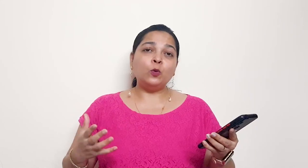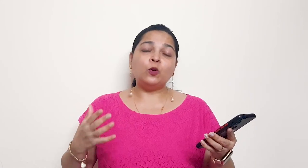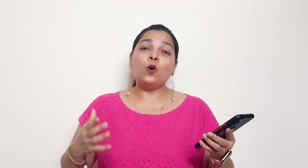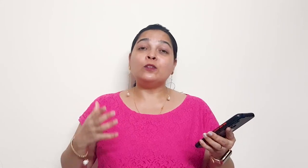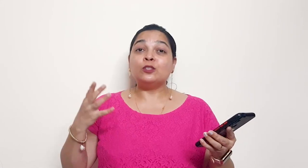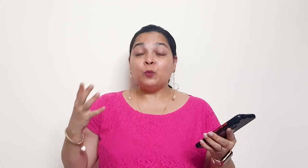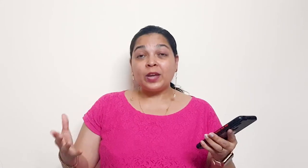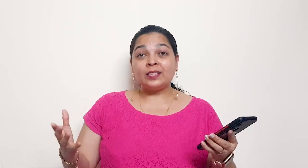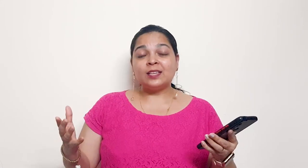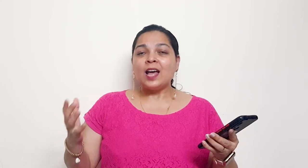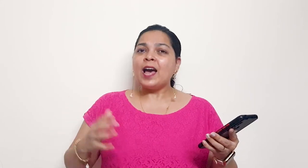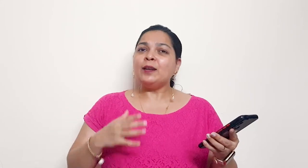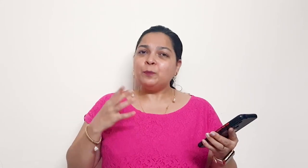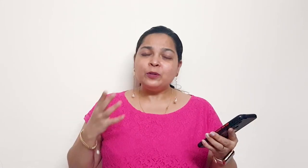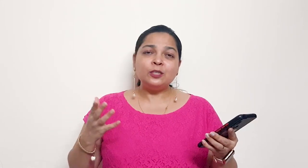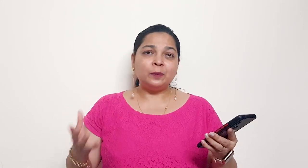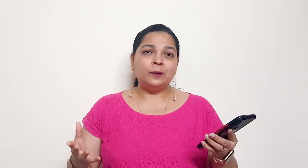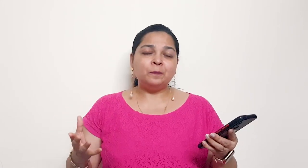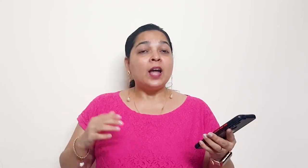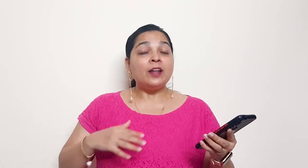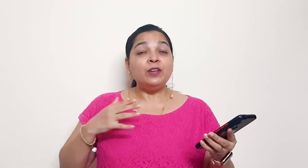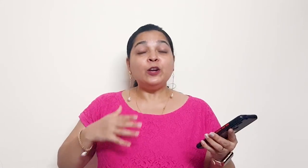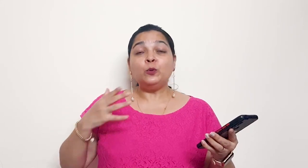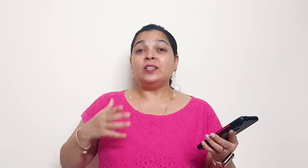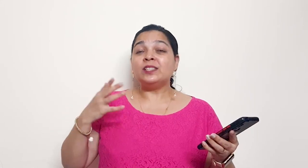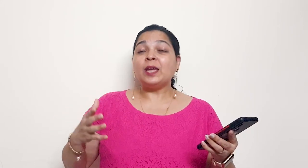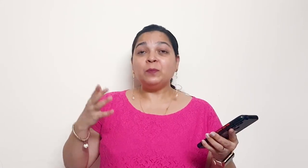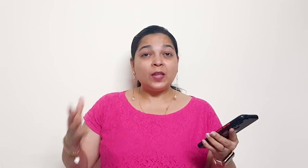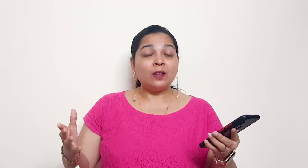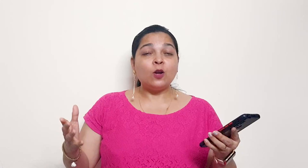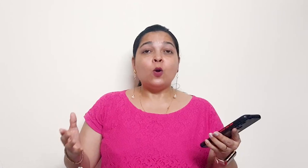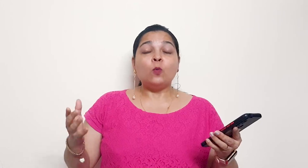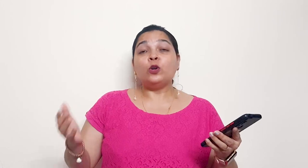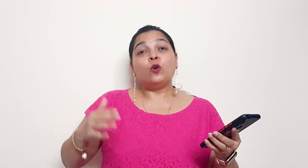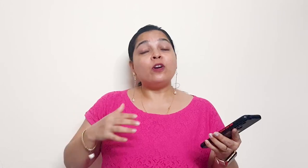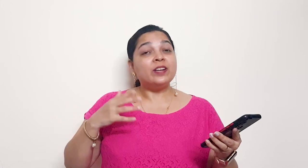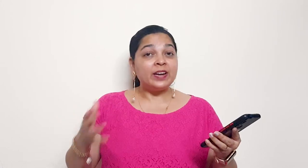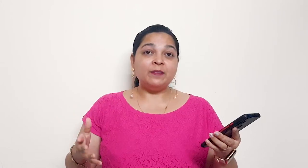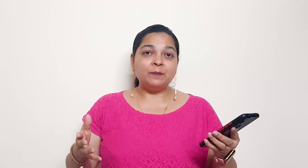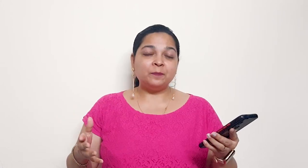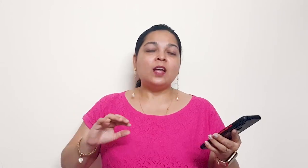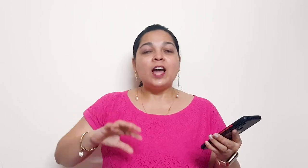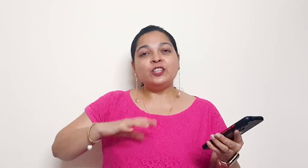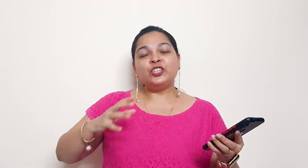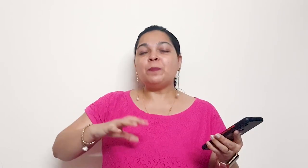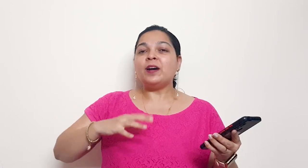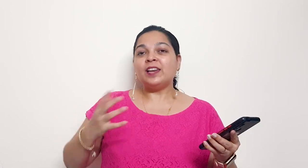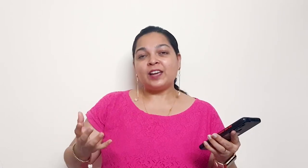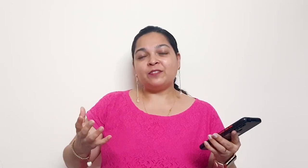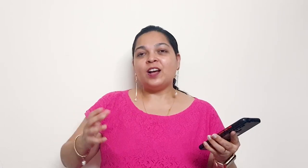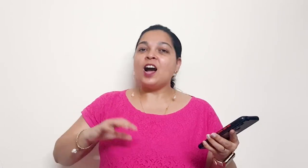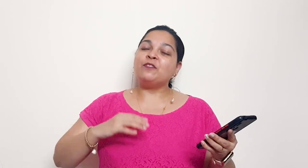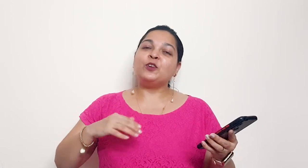can know God's ways and principle, and we can do the same thing what God did and shape